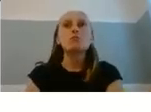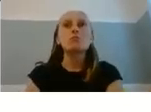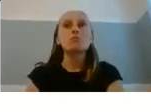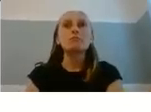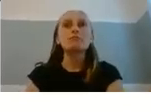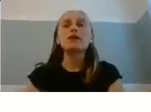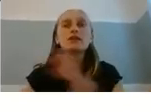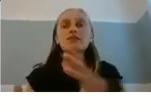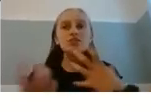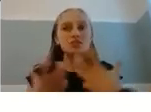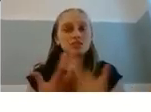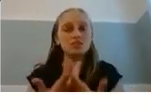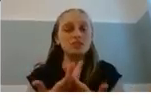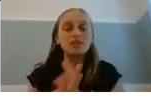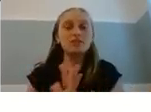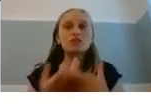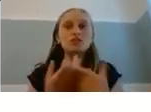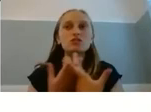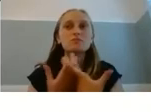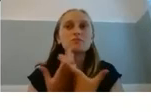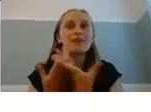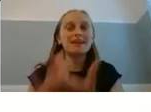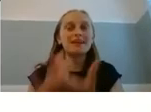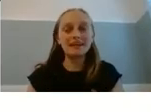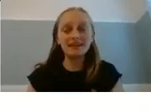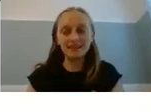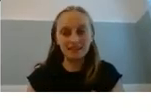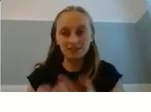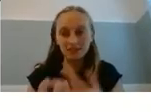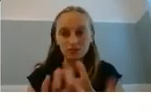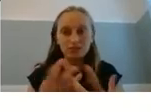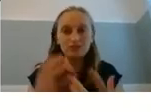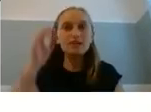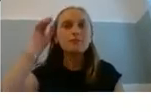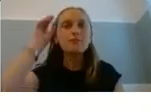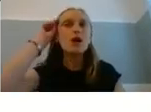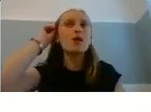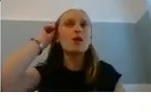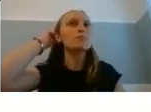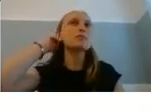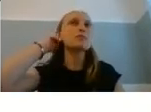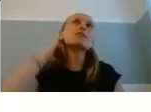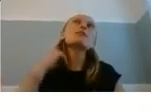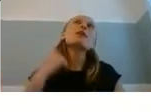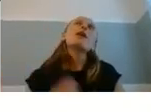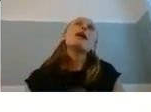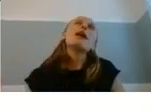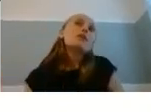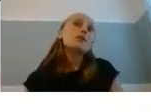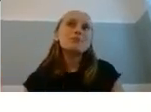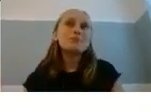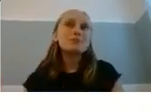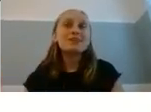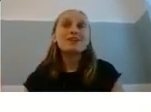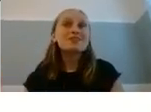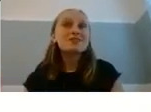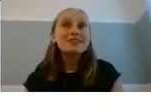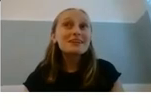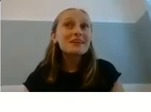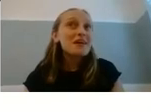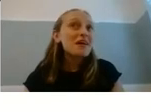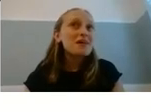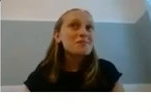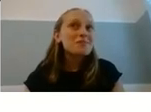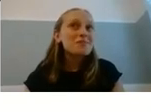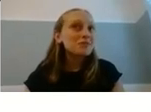beyond even just the deaf culture just again that idea of inclusivity but um related to don't know potentially